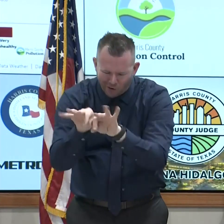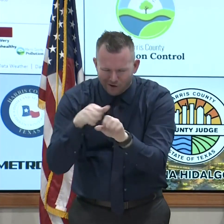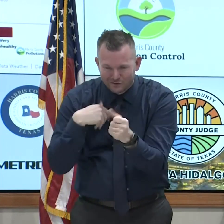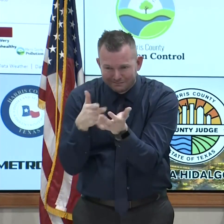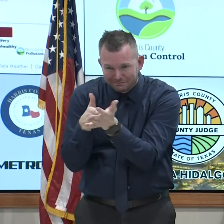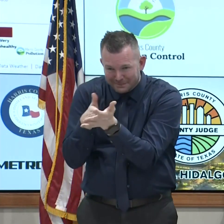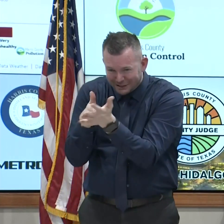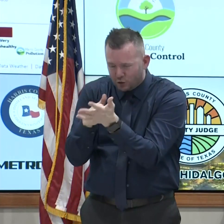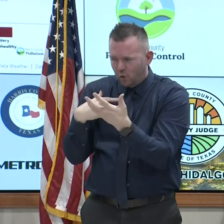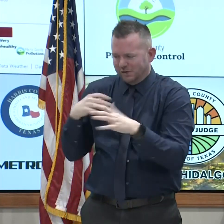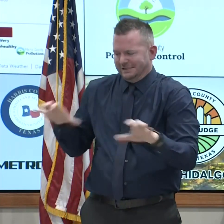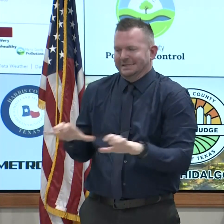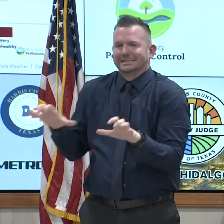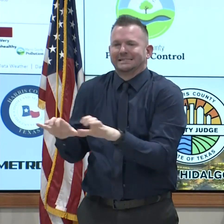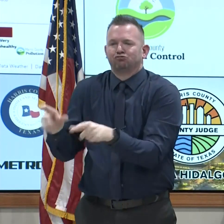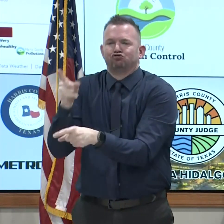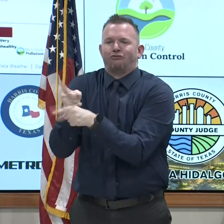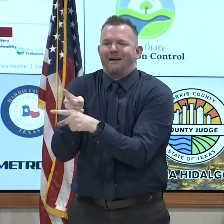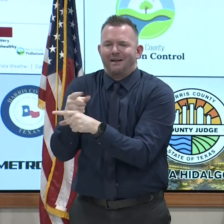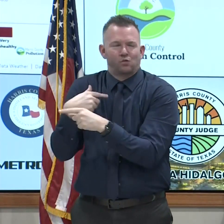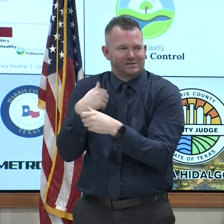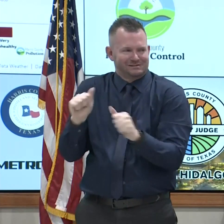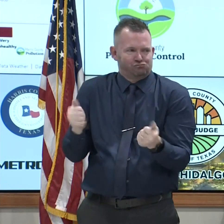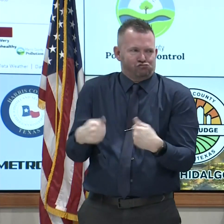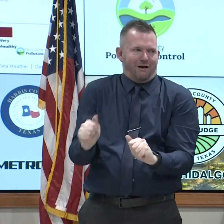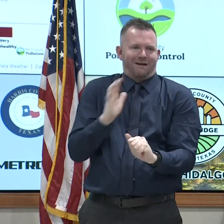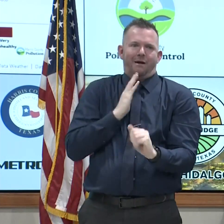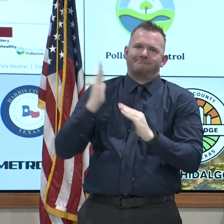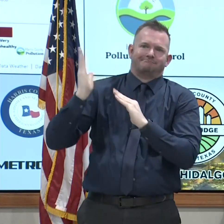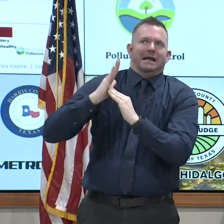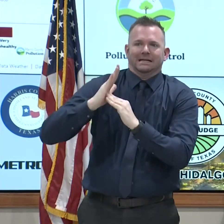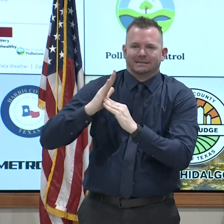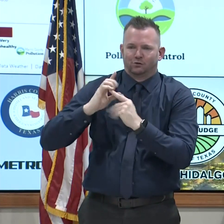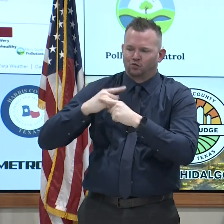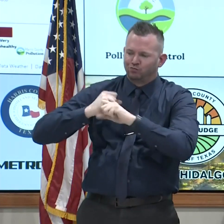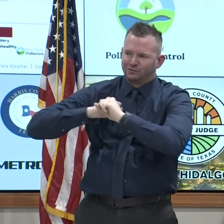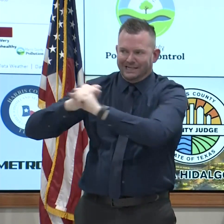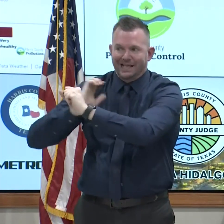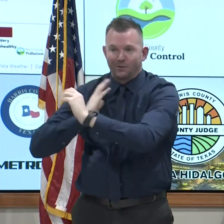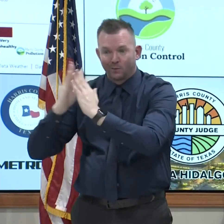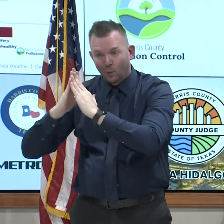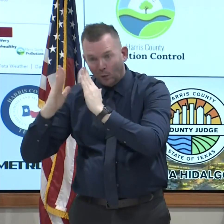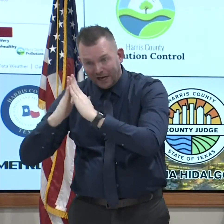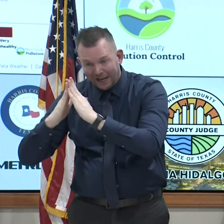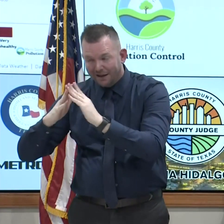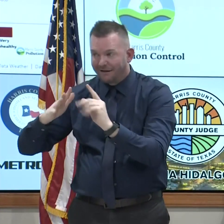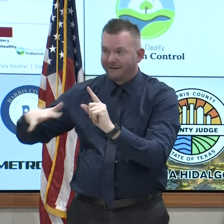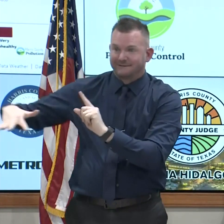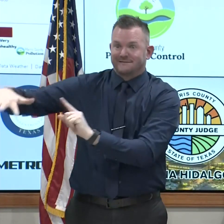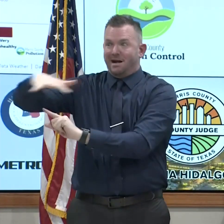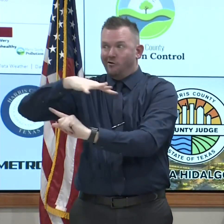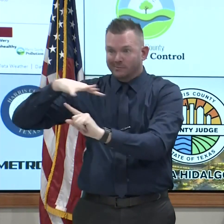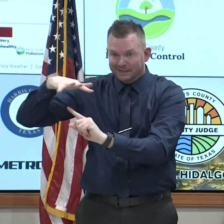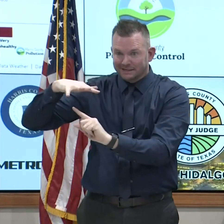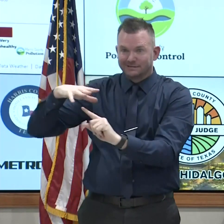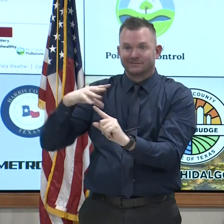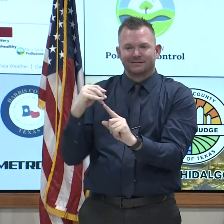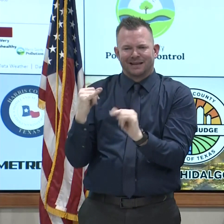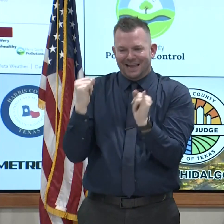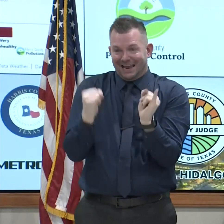we can to protect the community, protect our environment in ways that individuals simply can't do